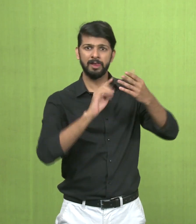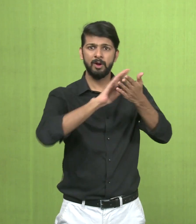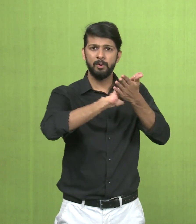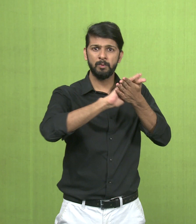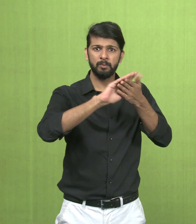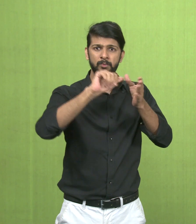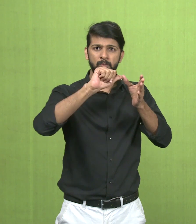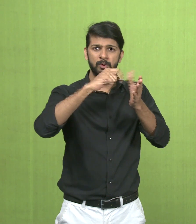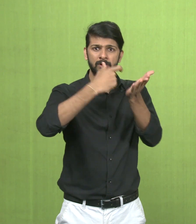Third